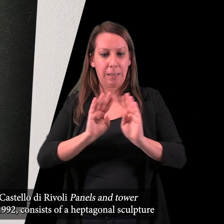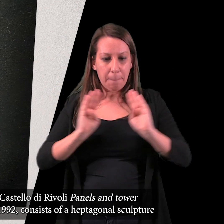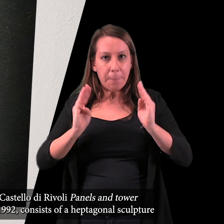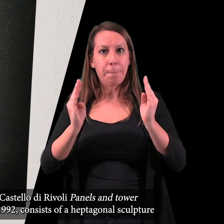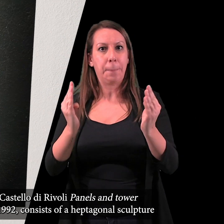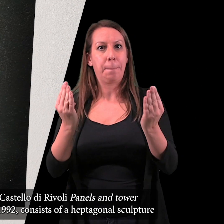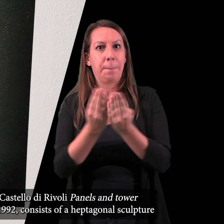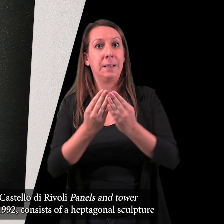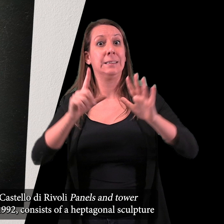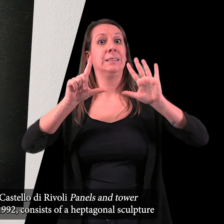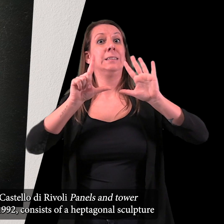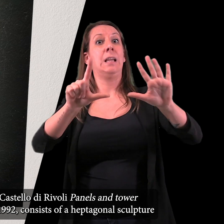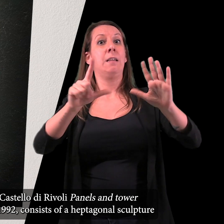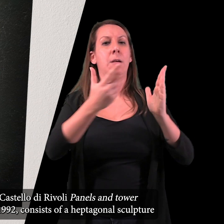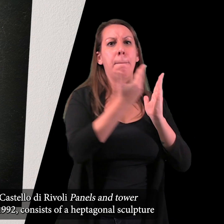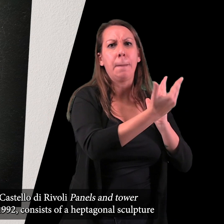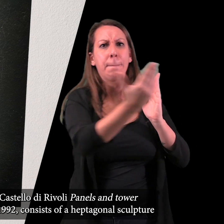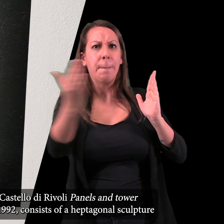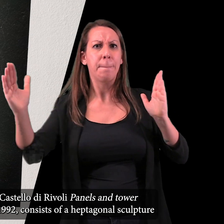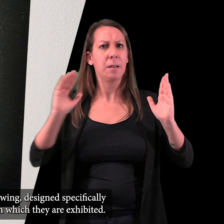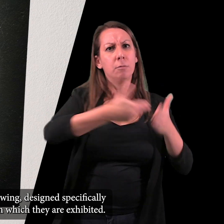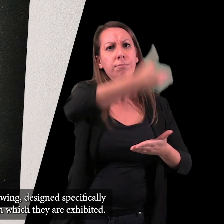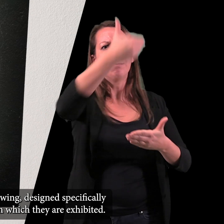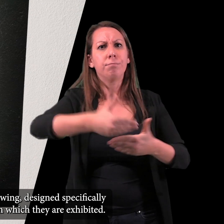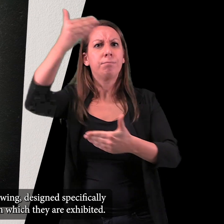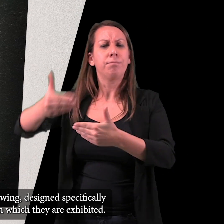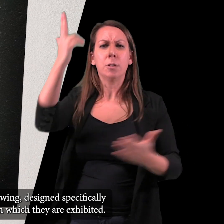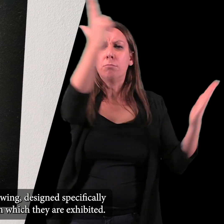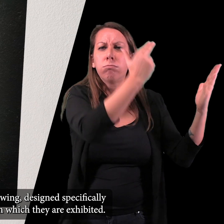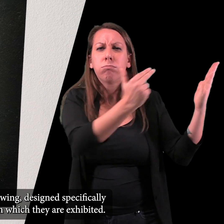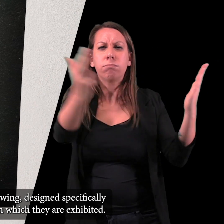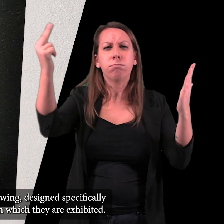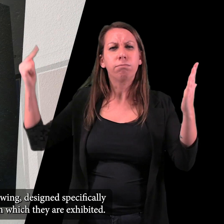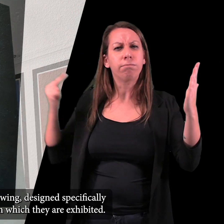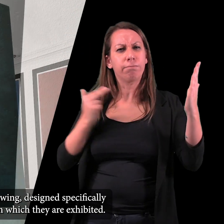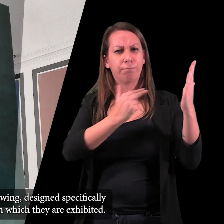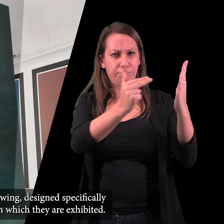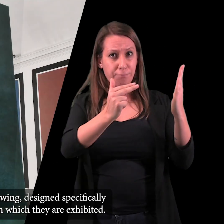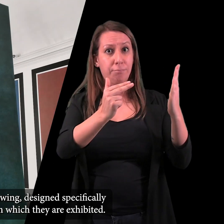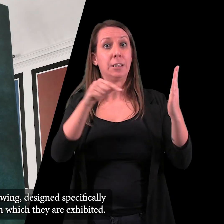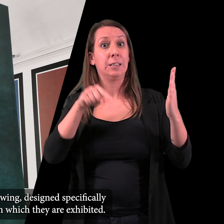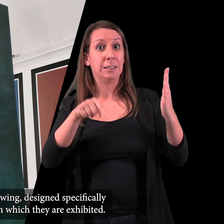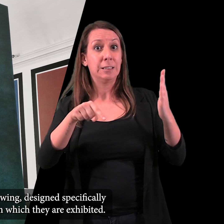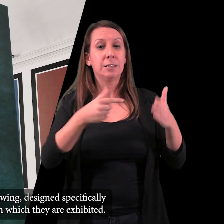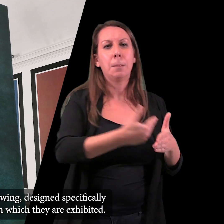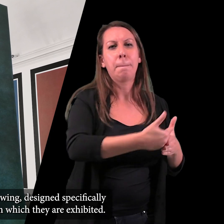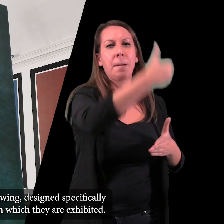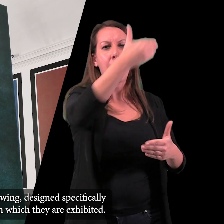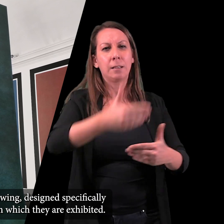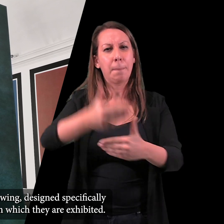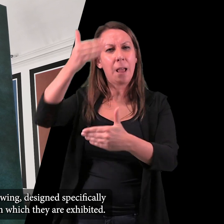sides, and a wall drawing, designed specifically for the room in which they